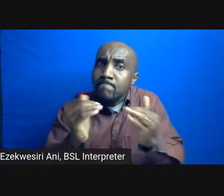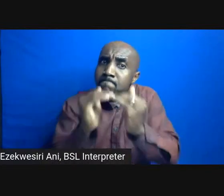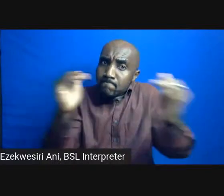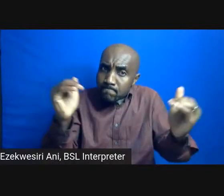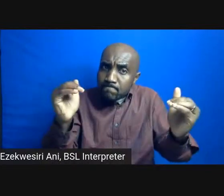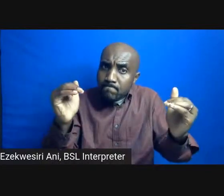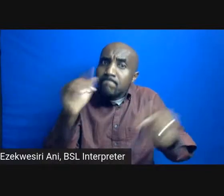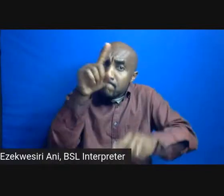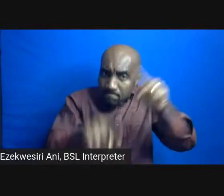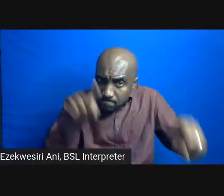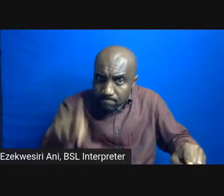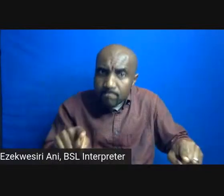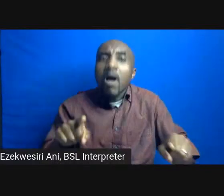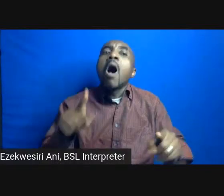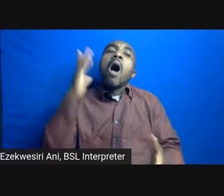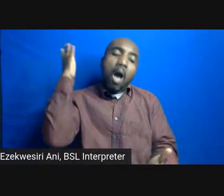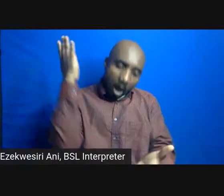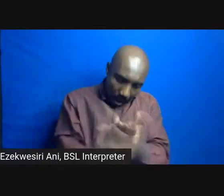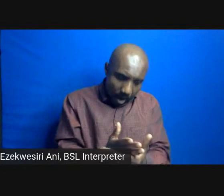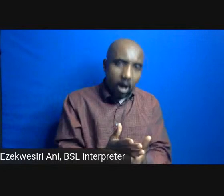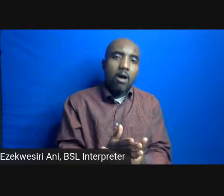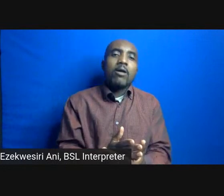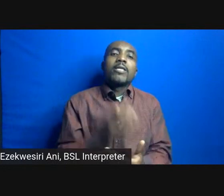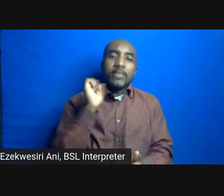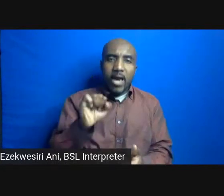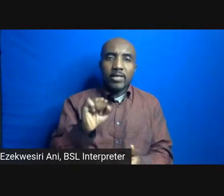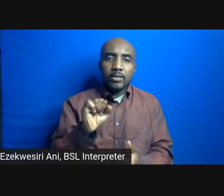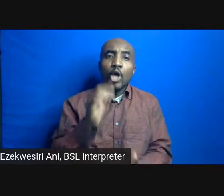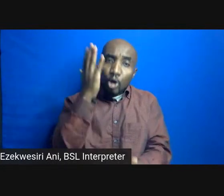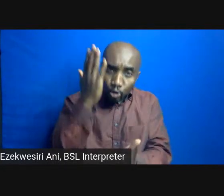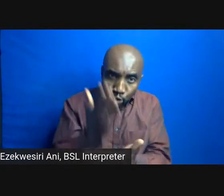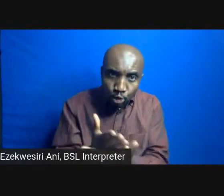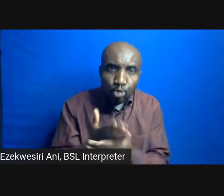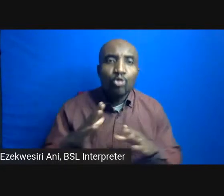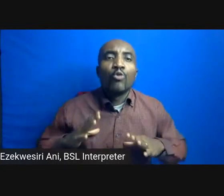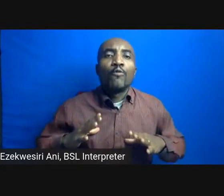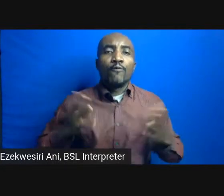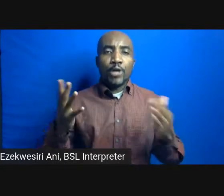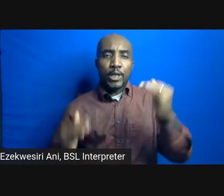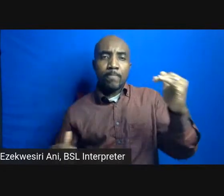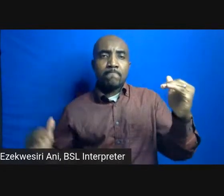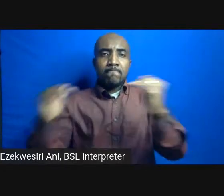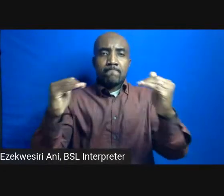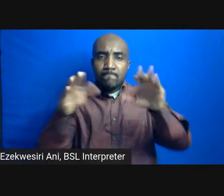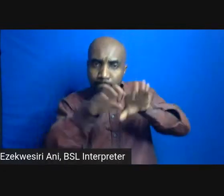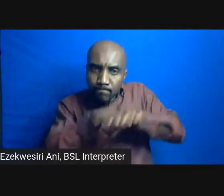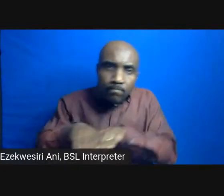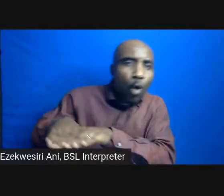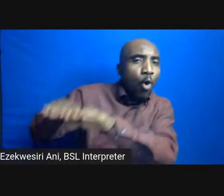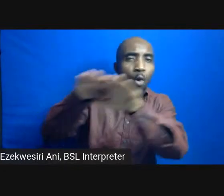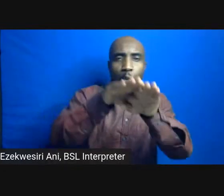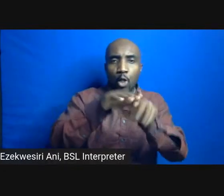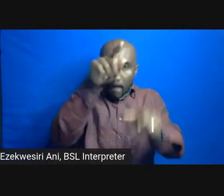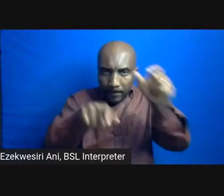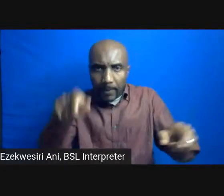we say there has been true emancipation and leveling up for everybody all around.